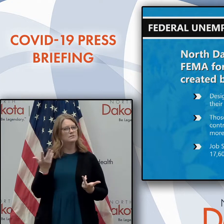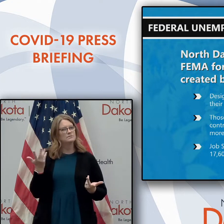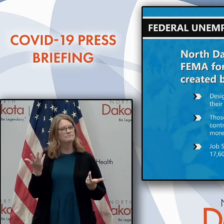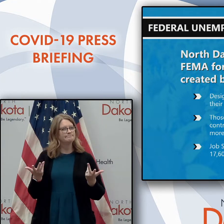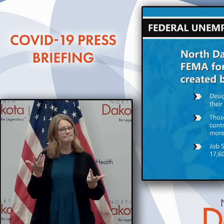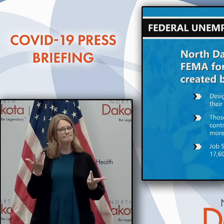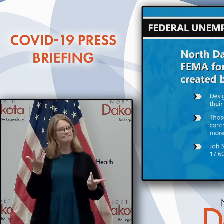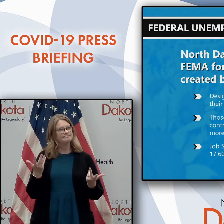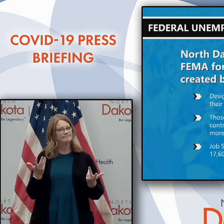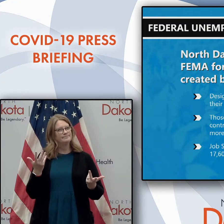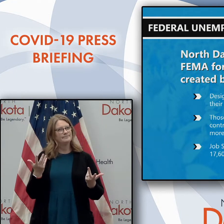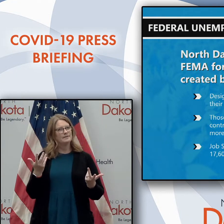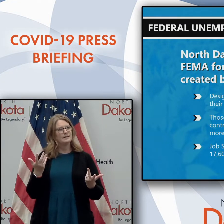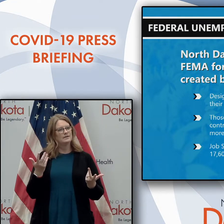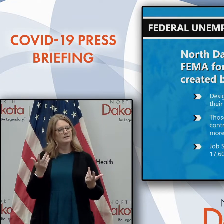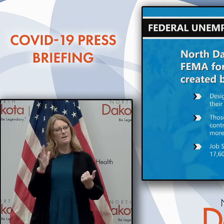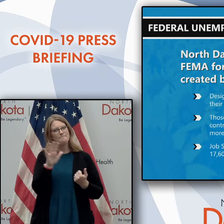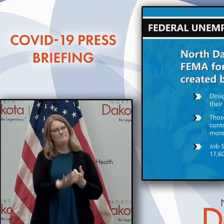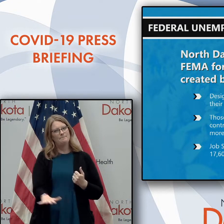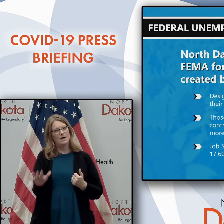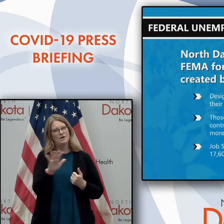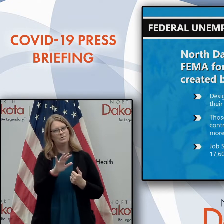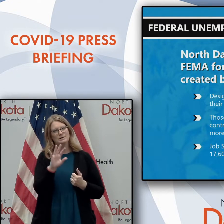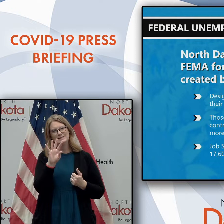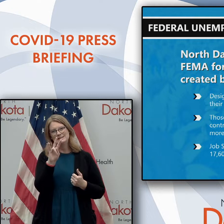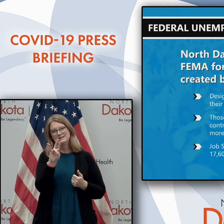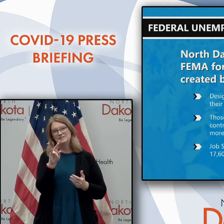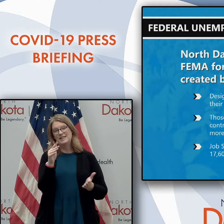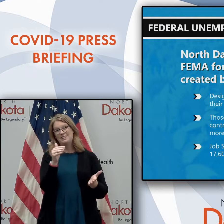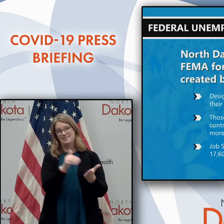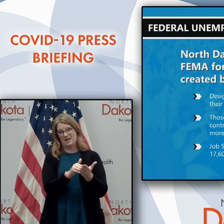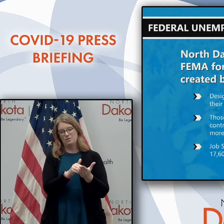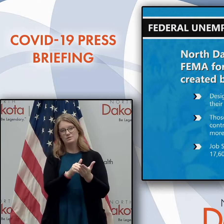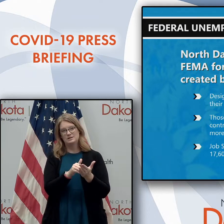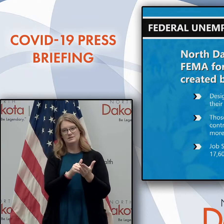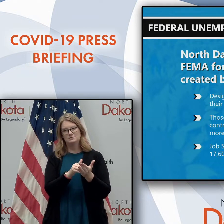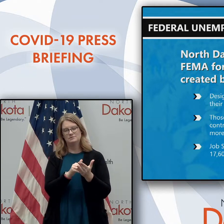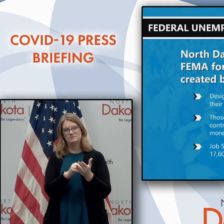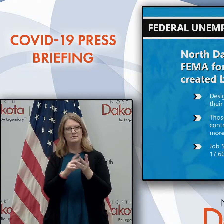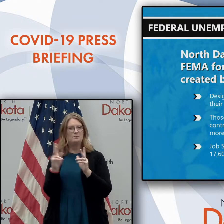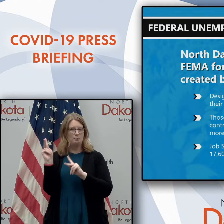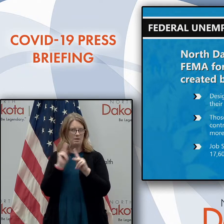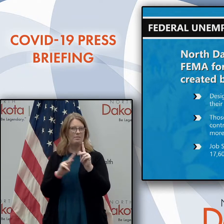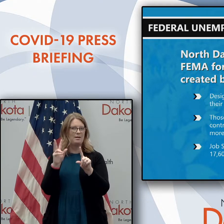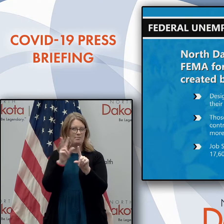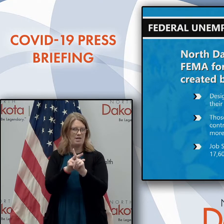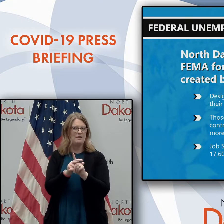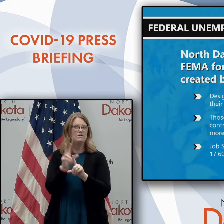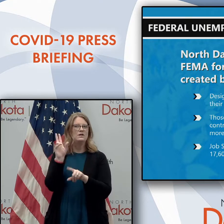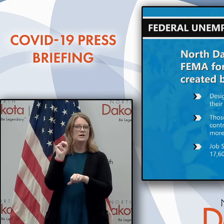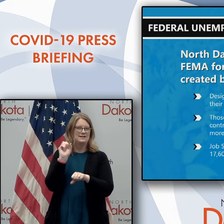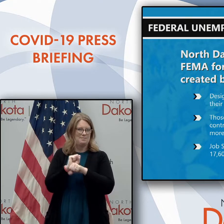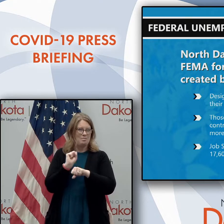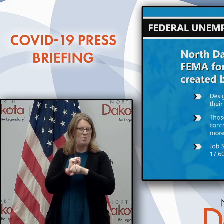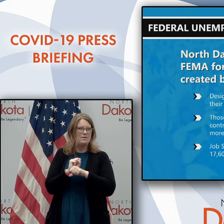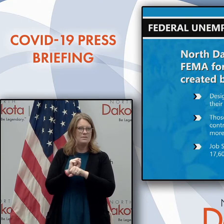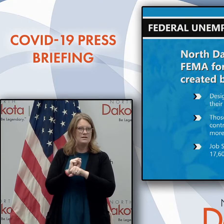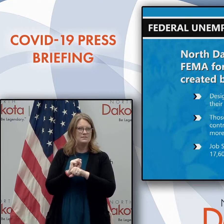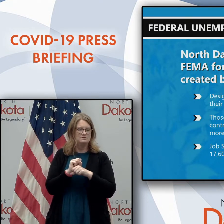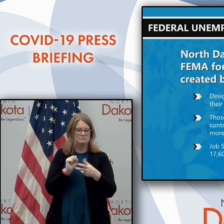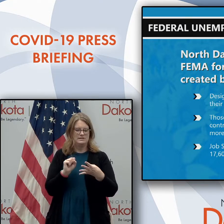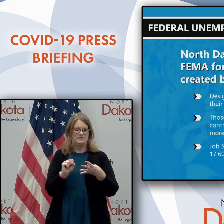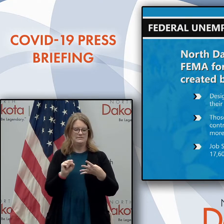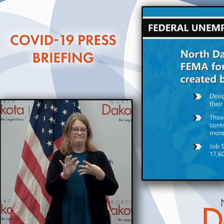been approximately 17,000 claimants in North Dakota those first 3 weeks